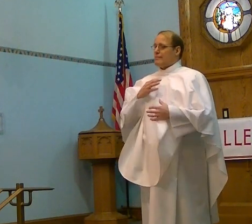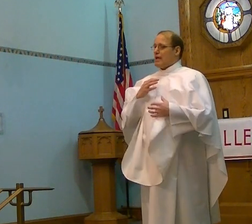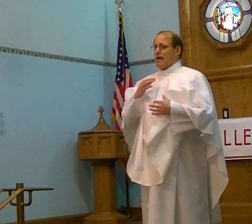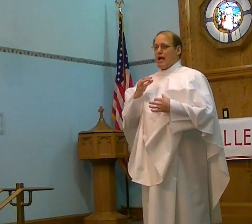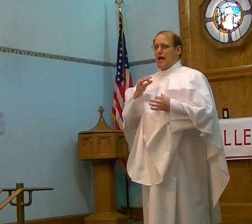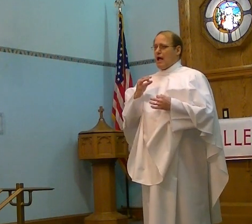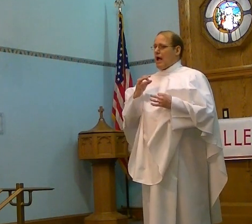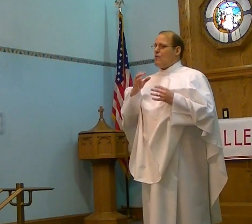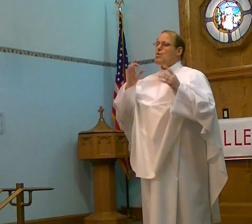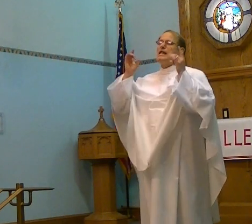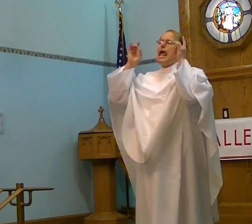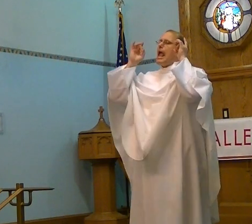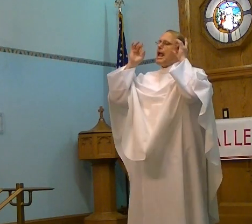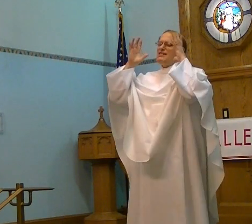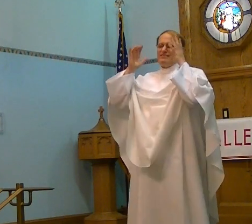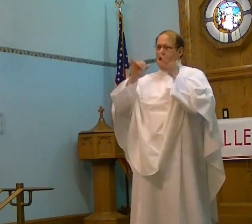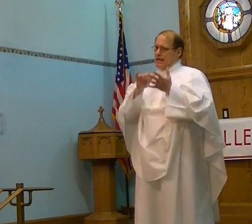I would hate that.